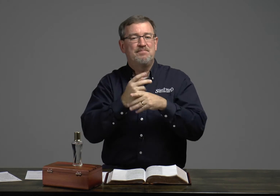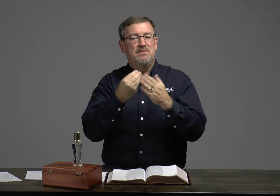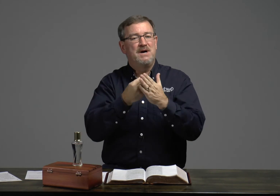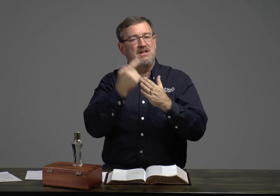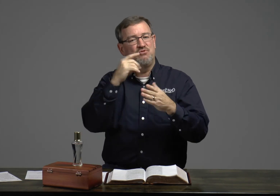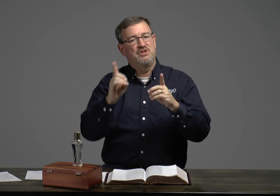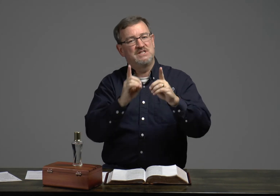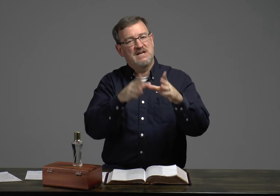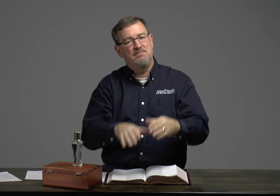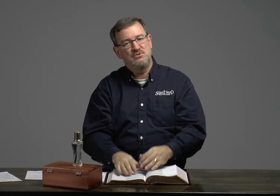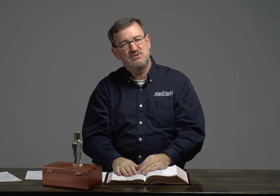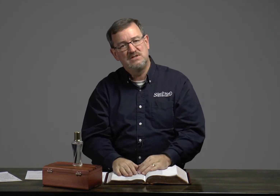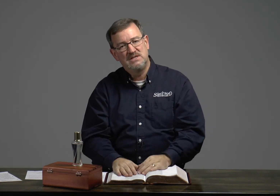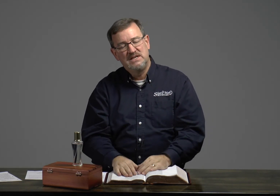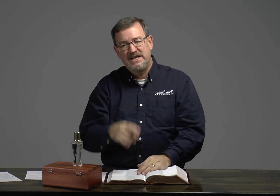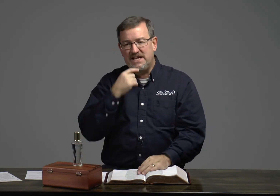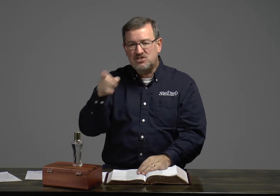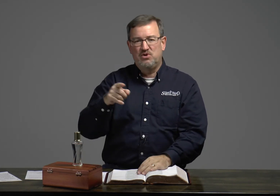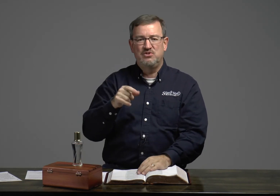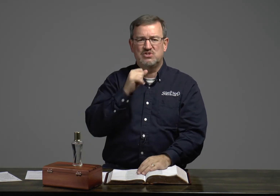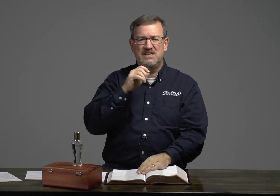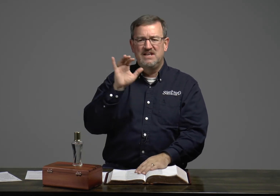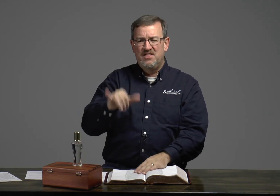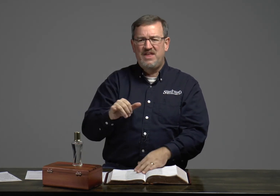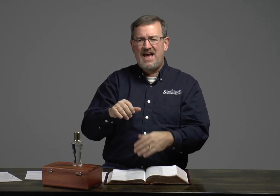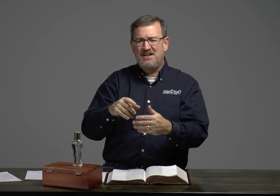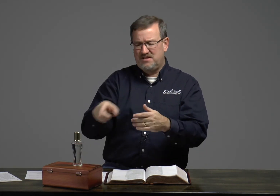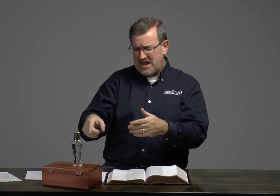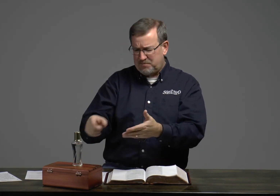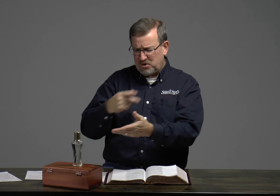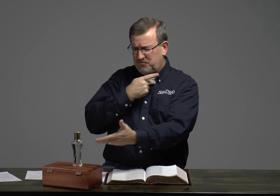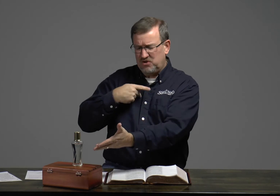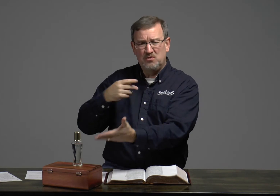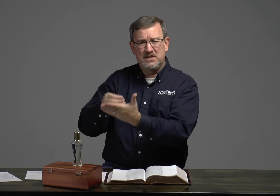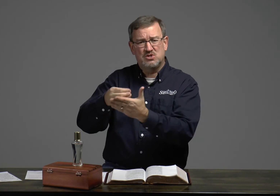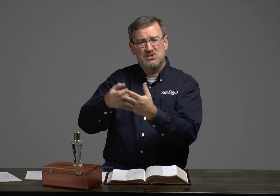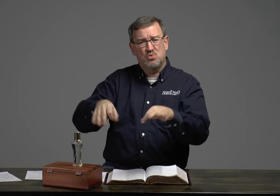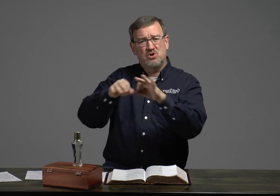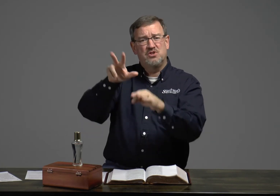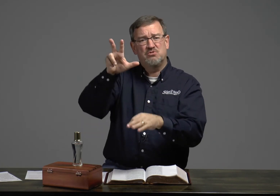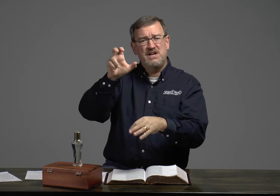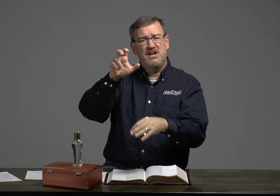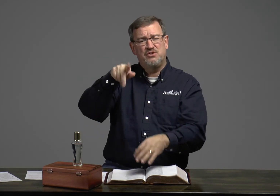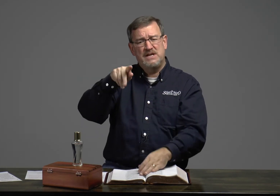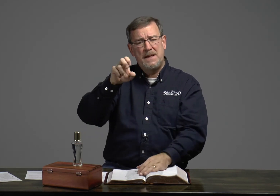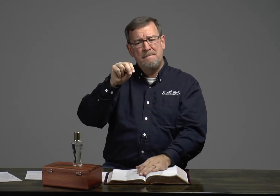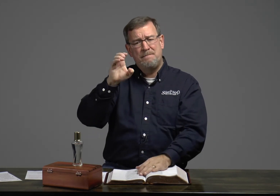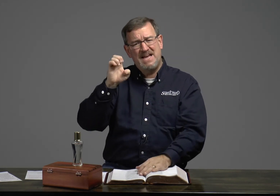the money for the disciples. He's the one who said, that perfume is worth 300